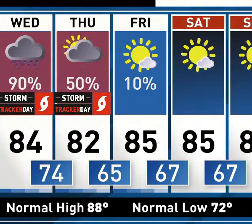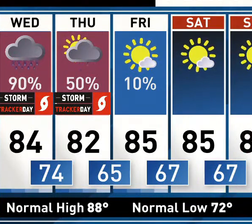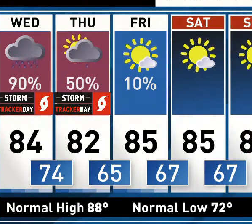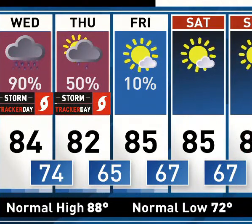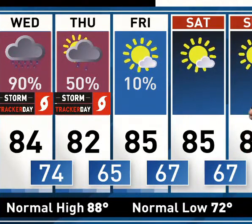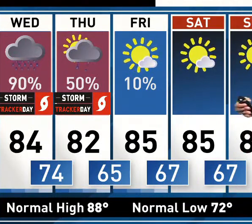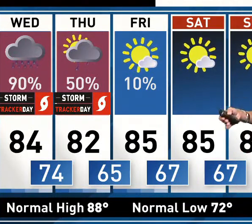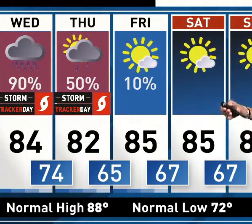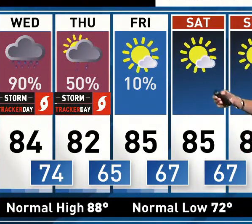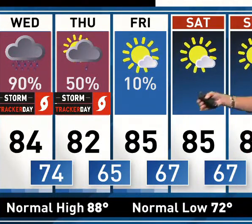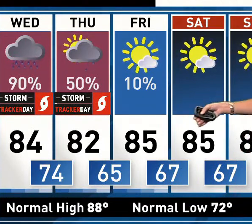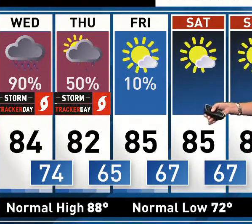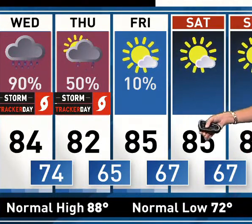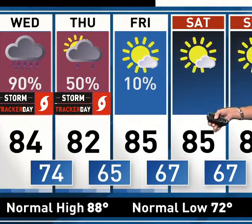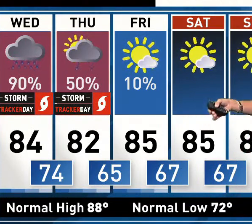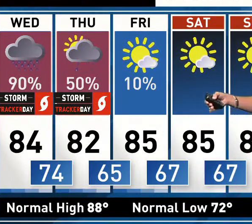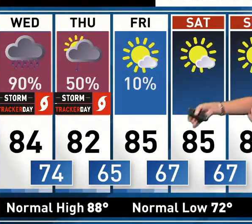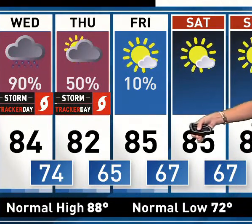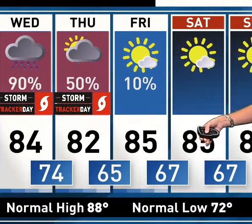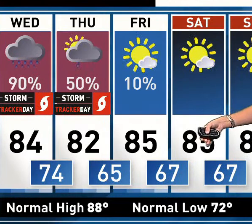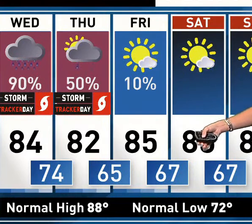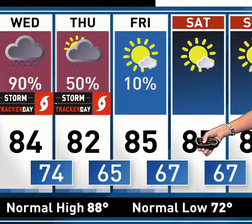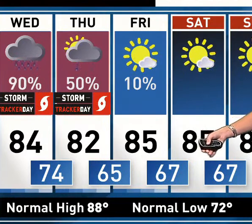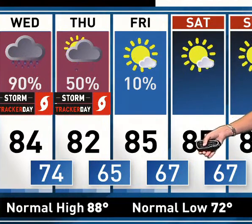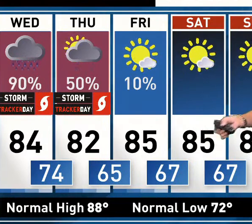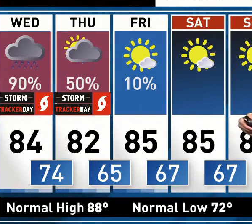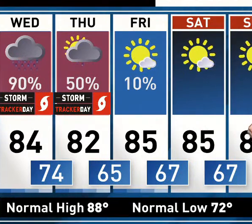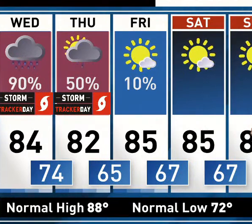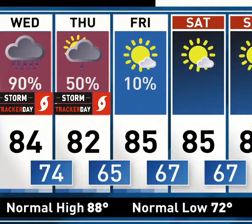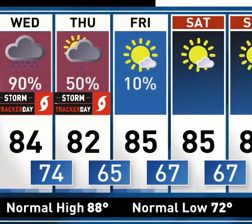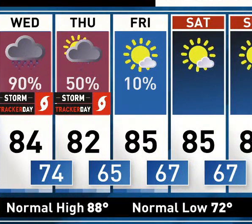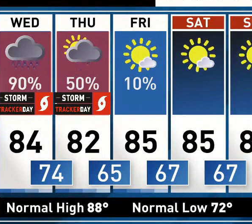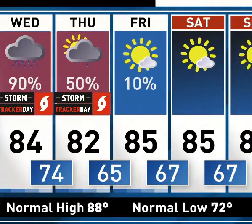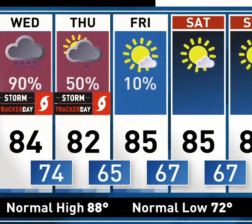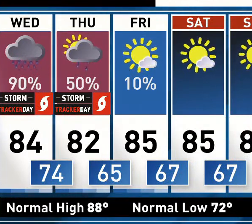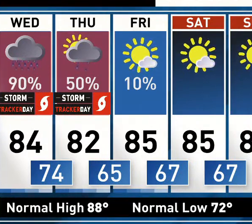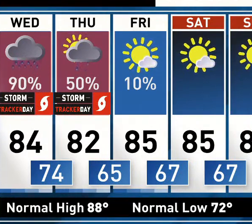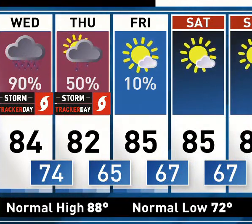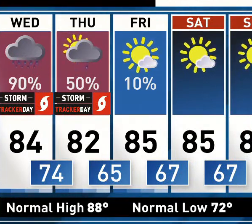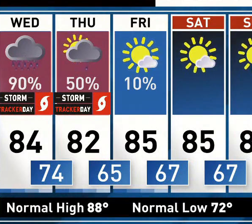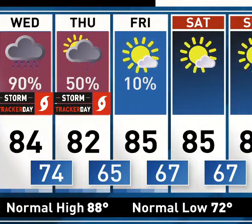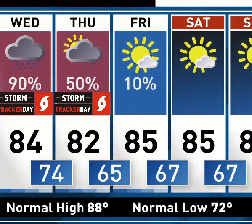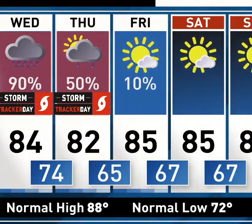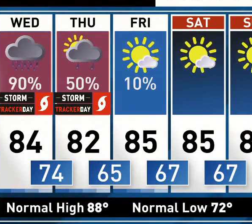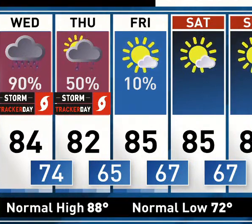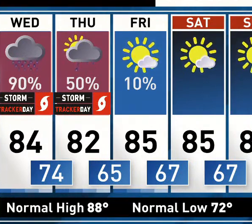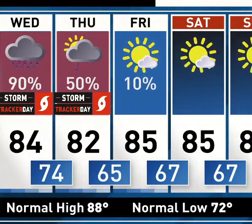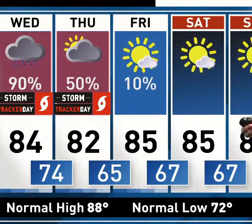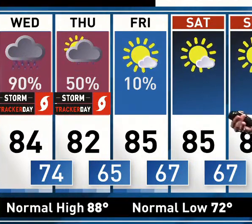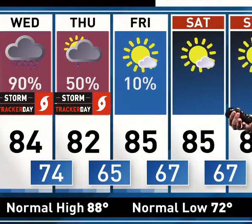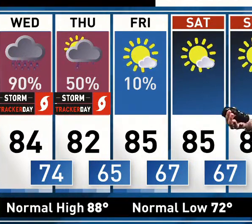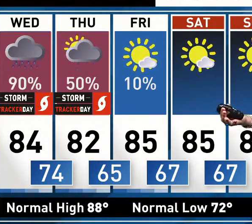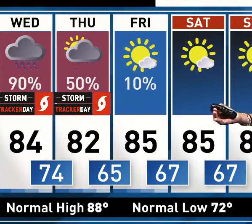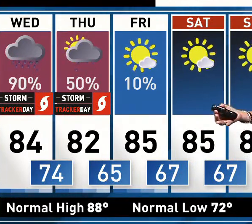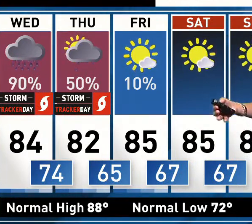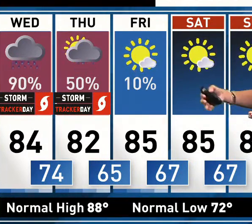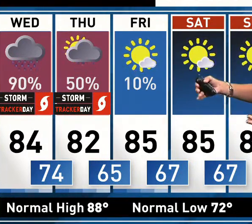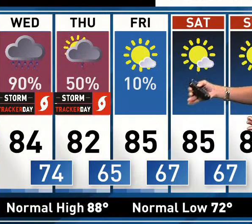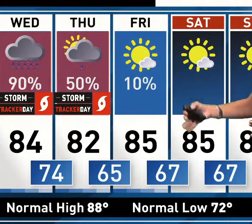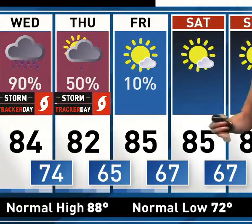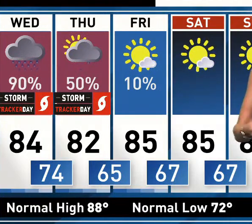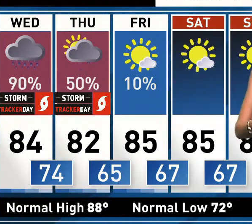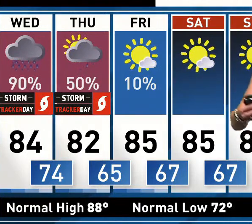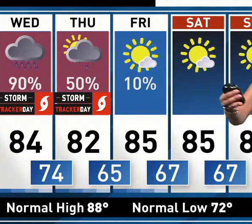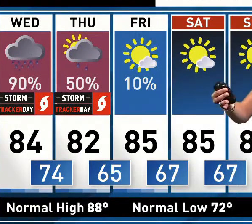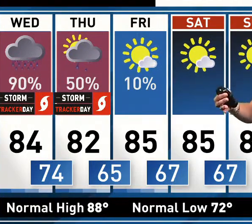those typical flood-prone roads down by 6:30 this evening, and I'm sure you can guess it's